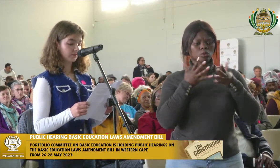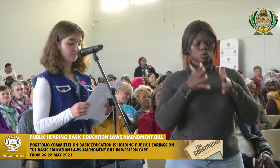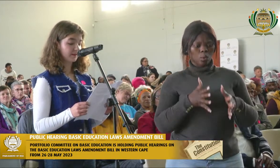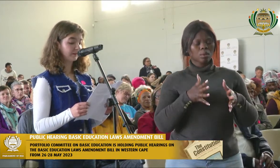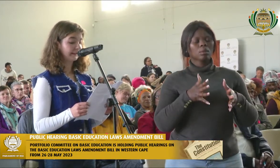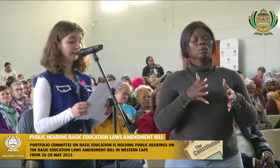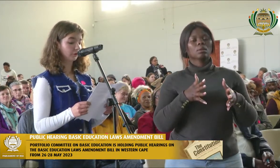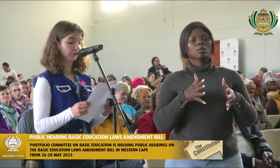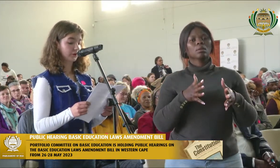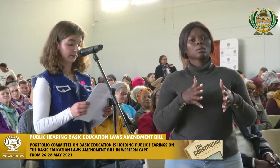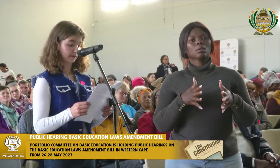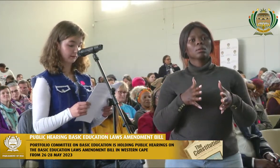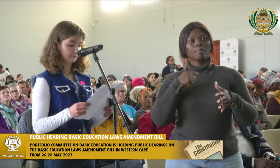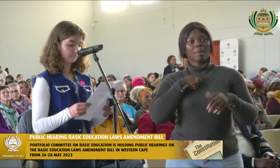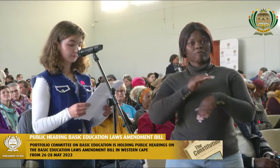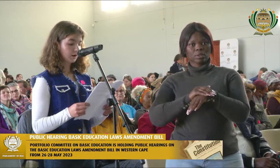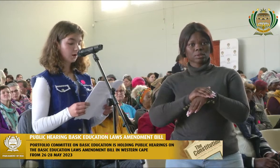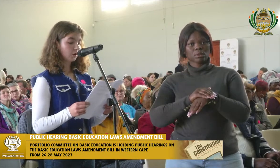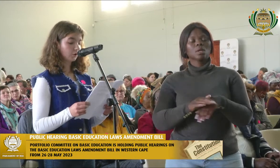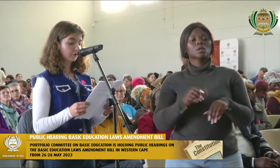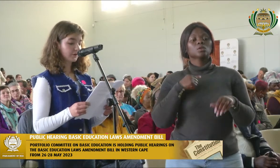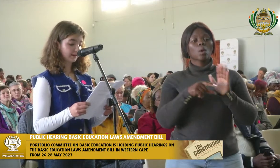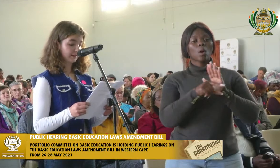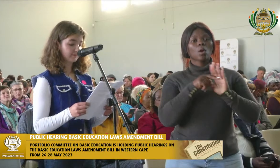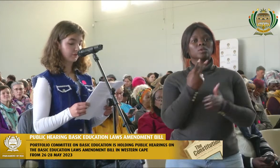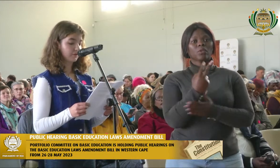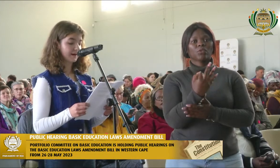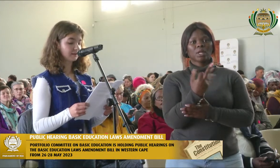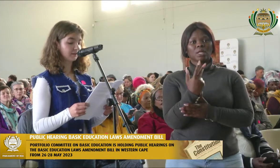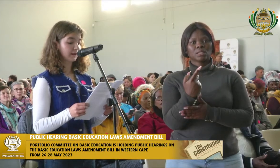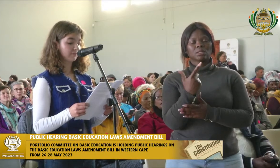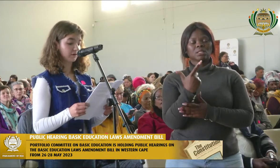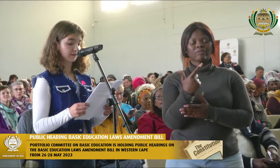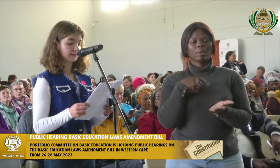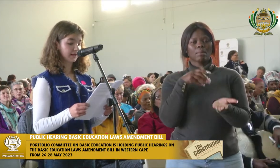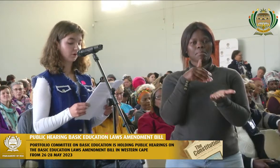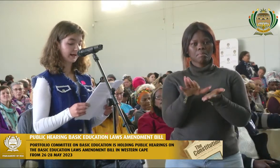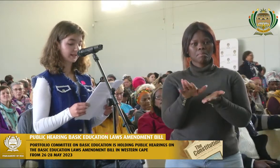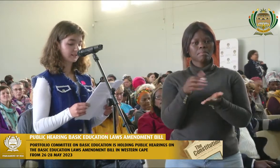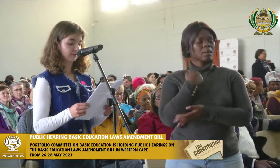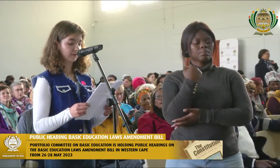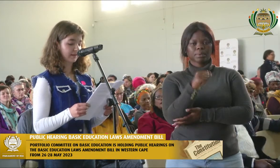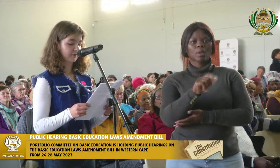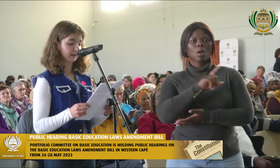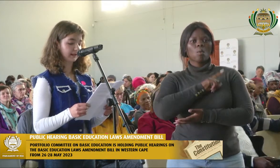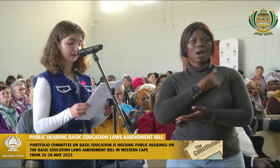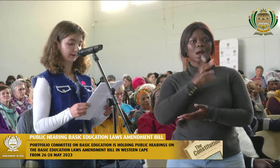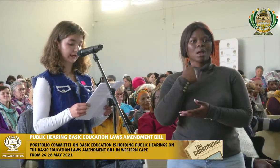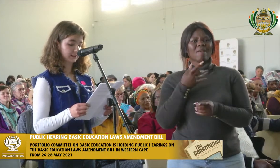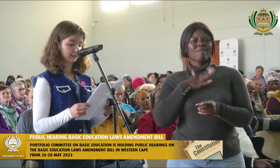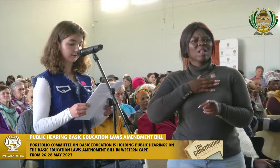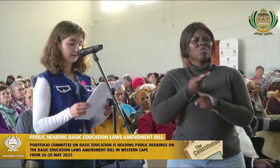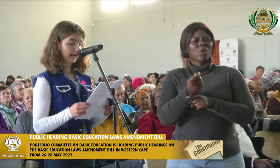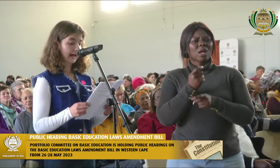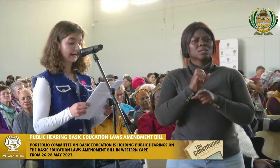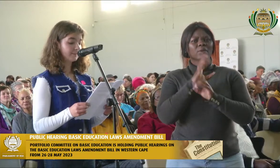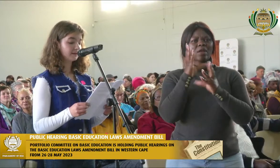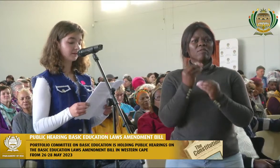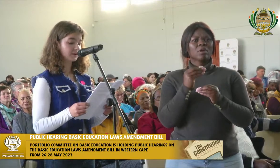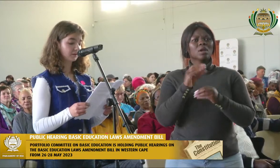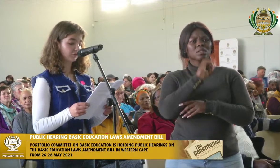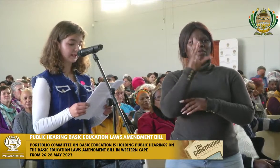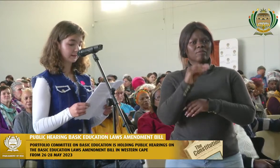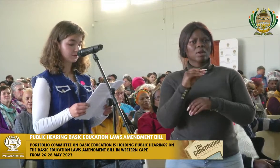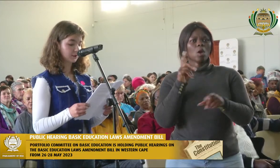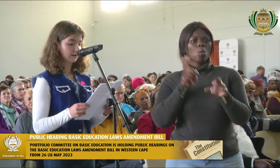Bella Bill, specifically Clause 37. Clause 37 threatens the diversity and quality of South African education and